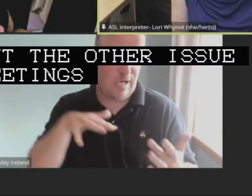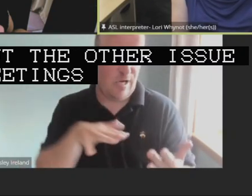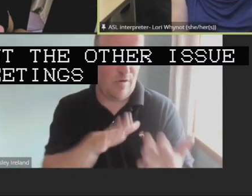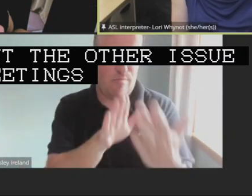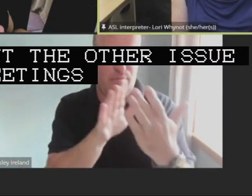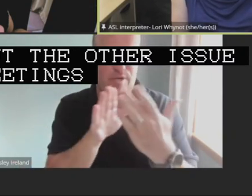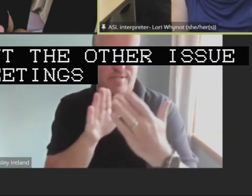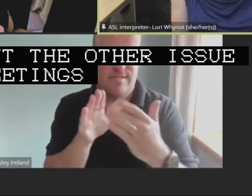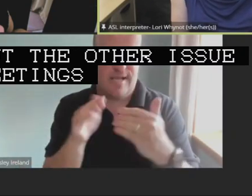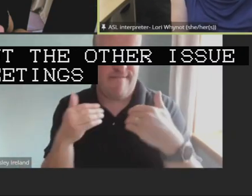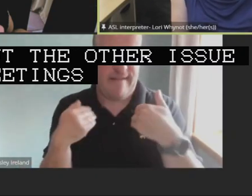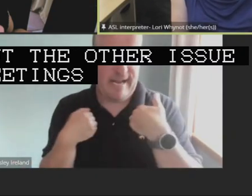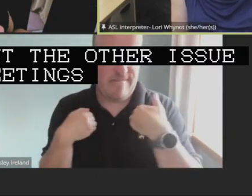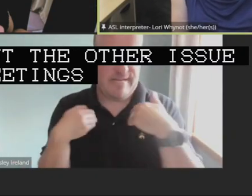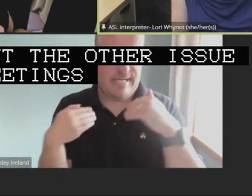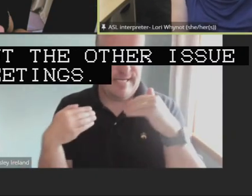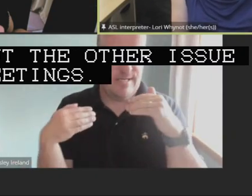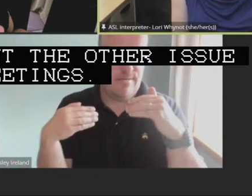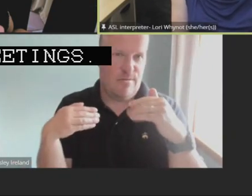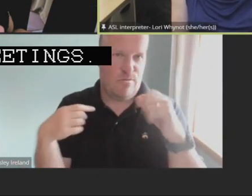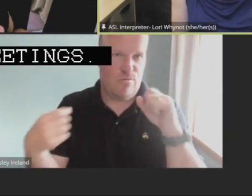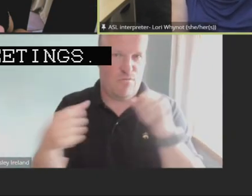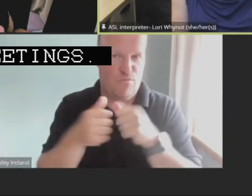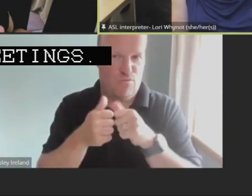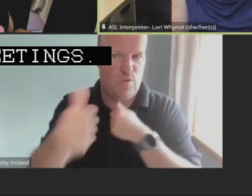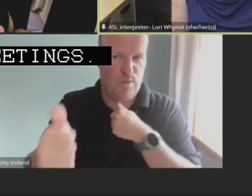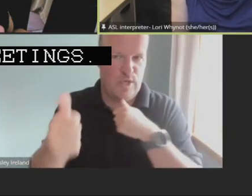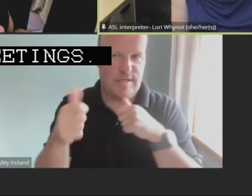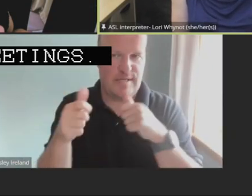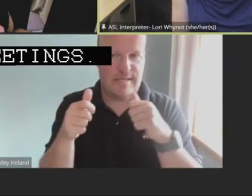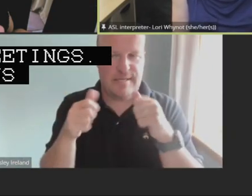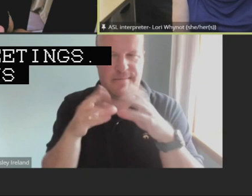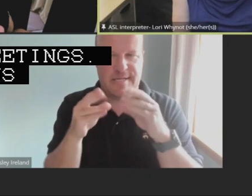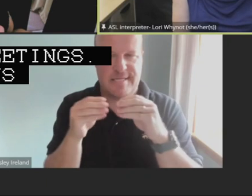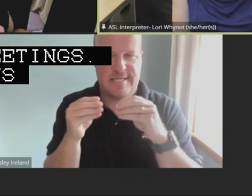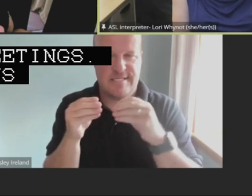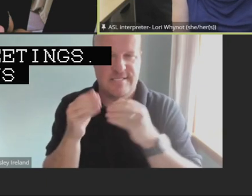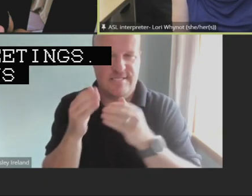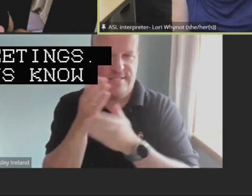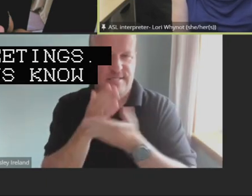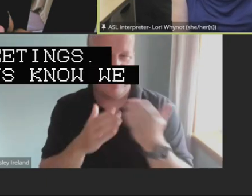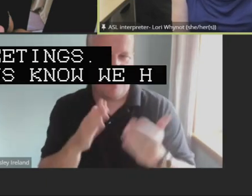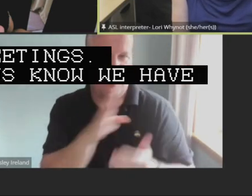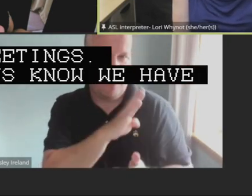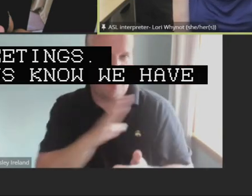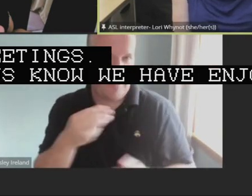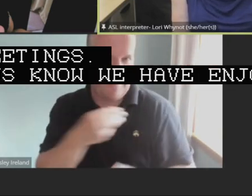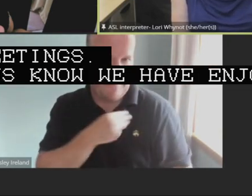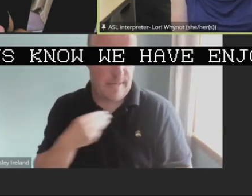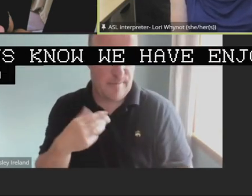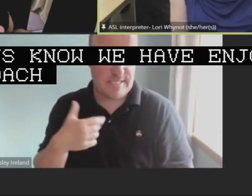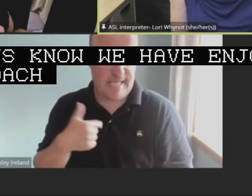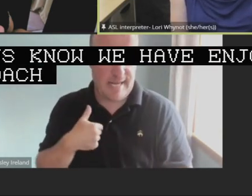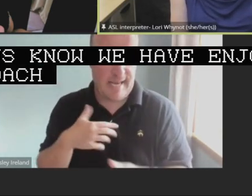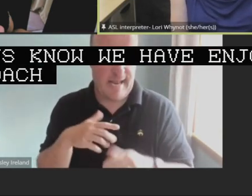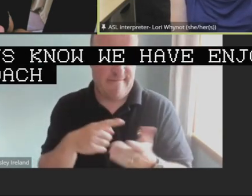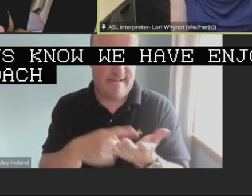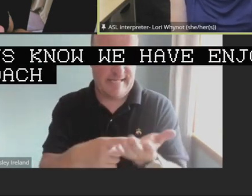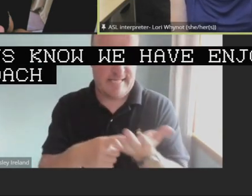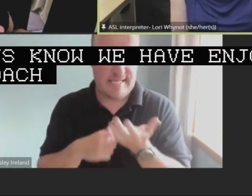So as many of us know, we've kind of enjoyed this approach to having these remote public meetings.